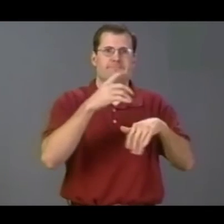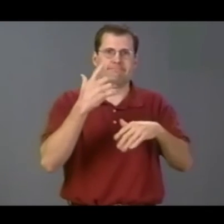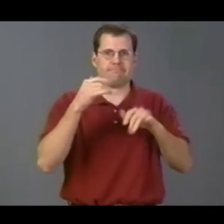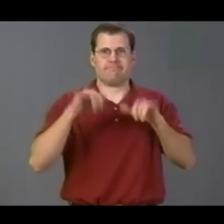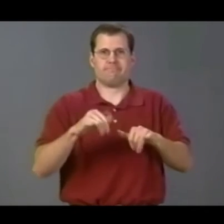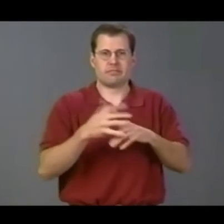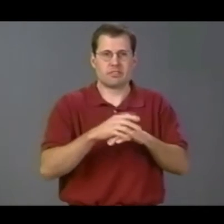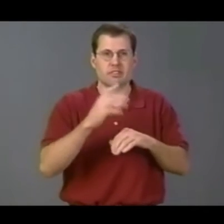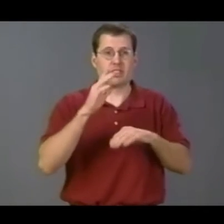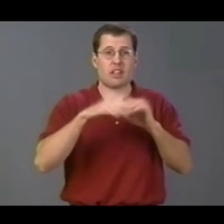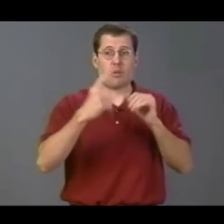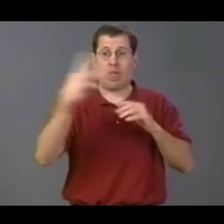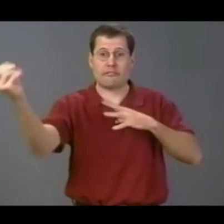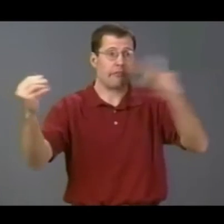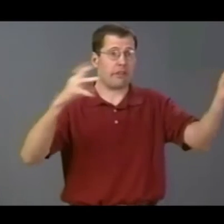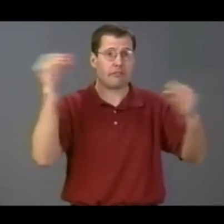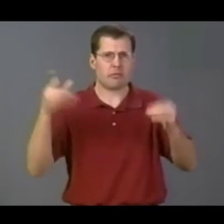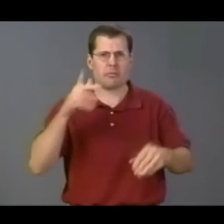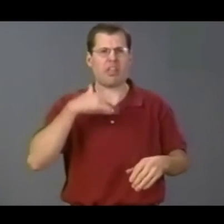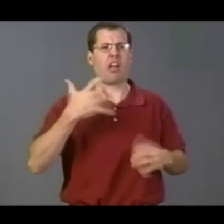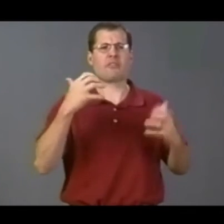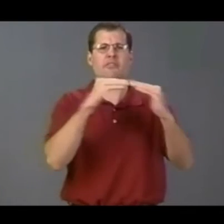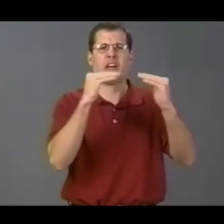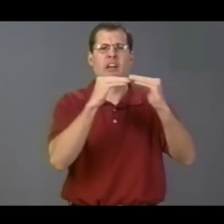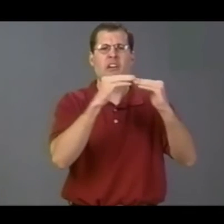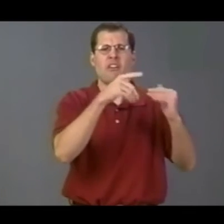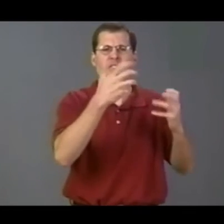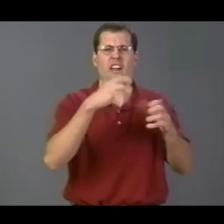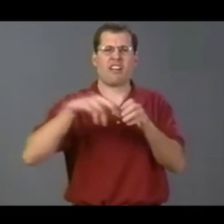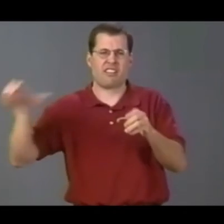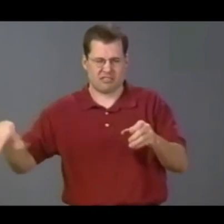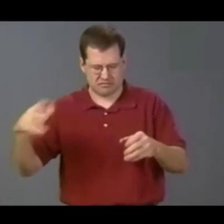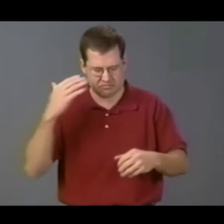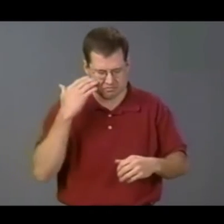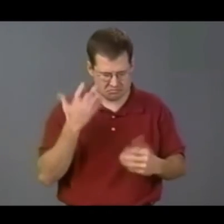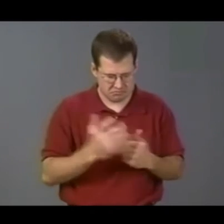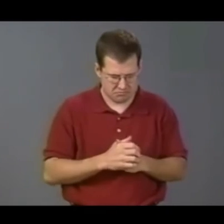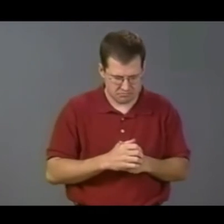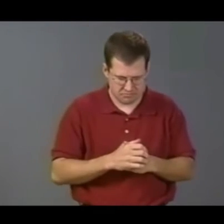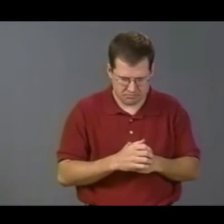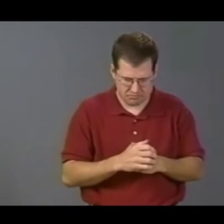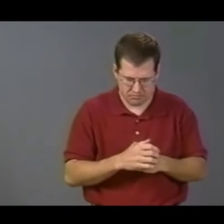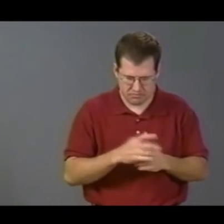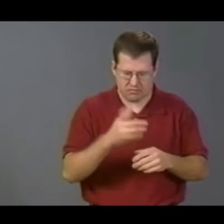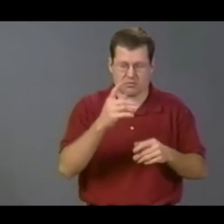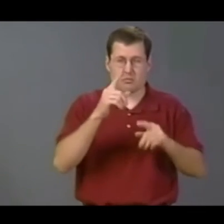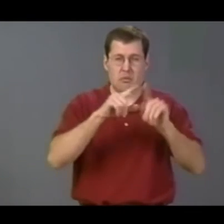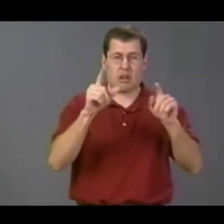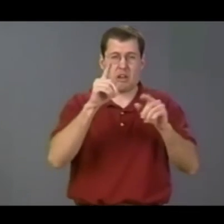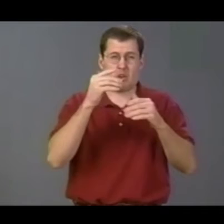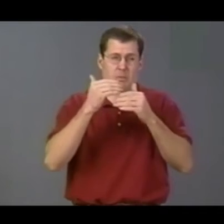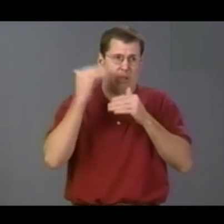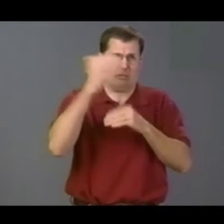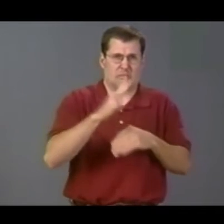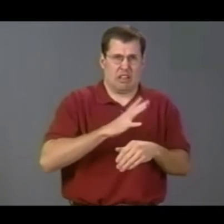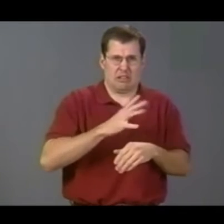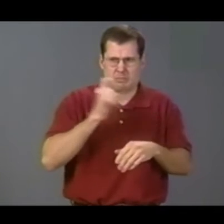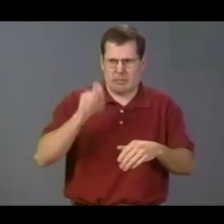then you can get up. Everybody's going to do the same thing, not one person get up and the other person. That's not fair.